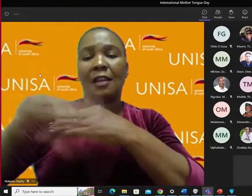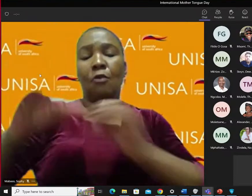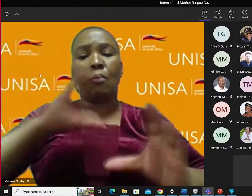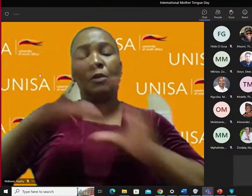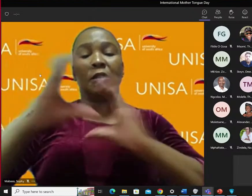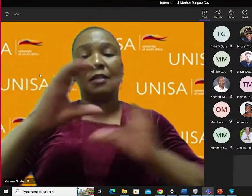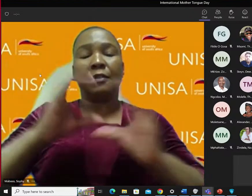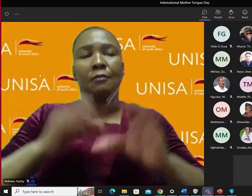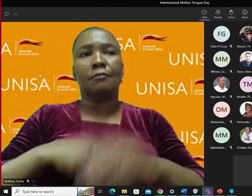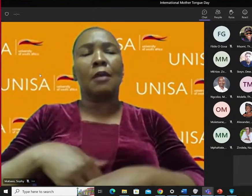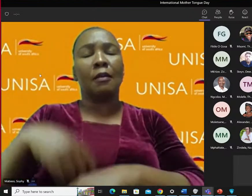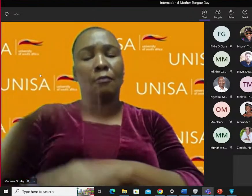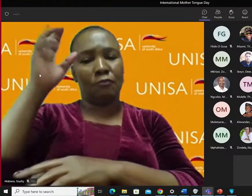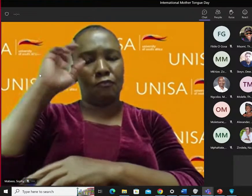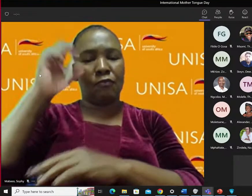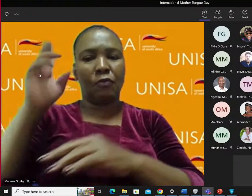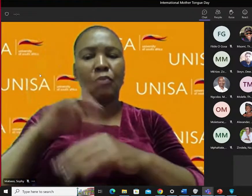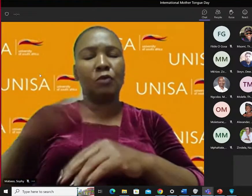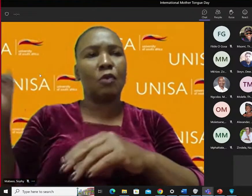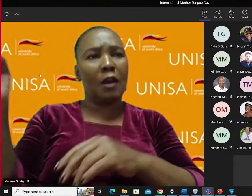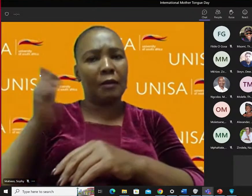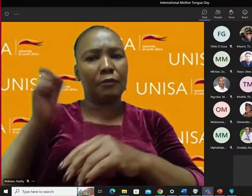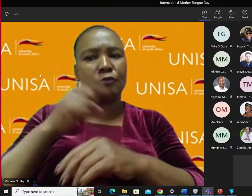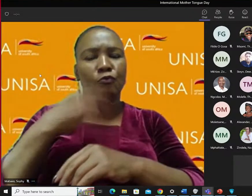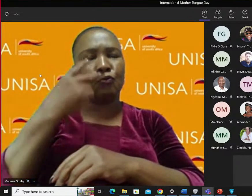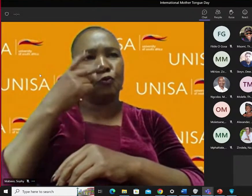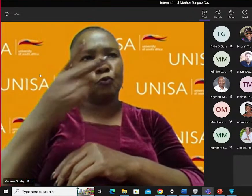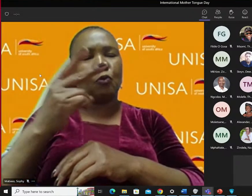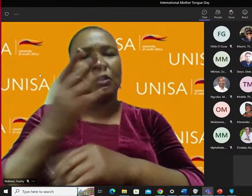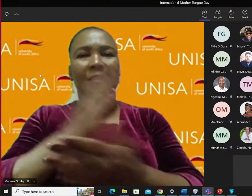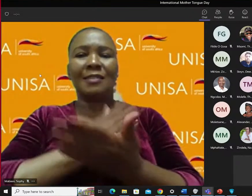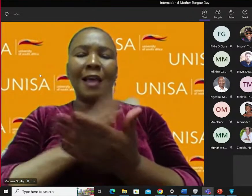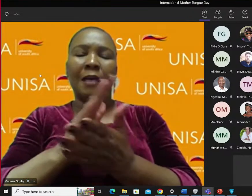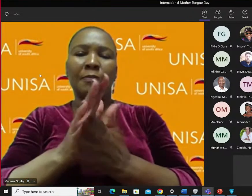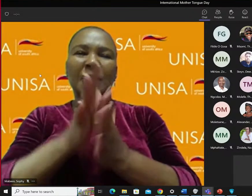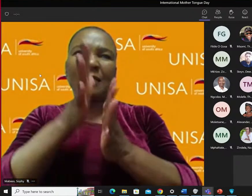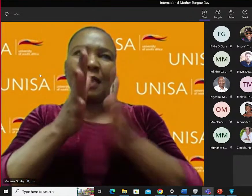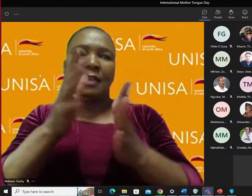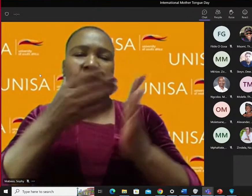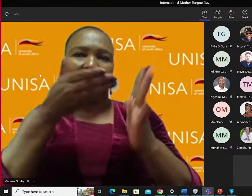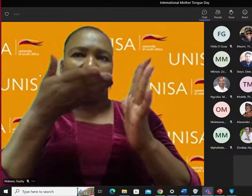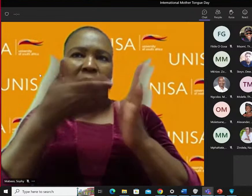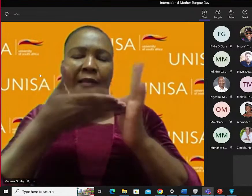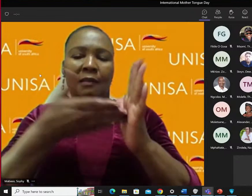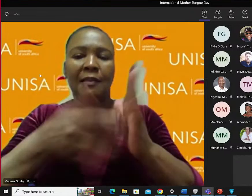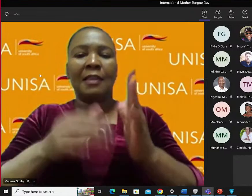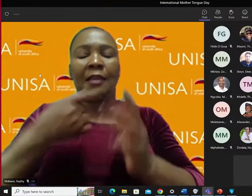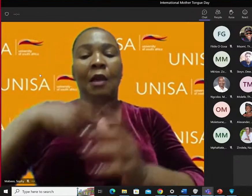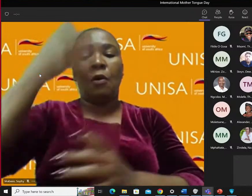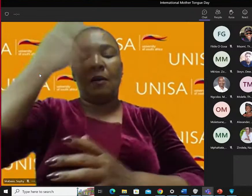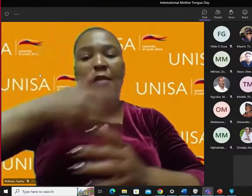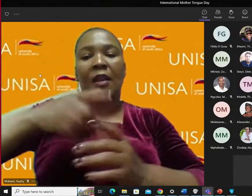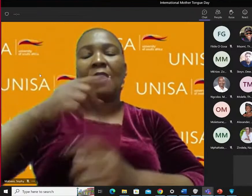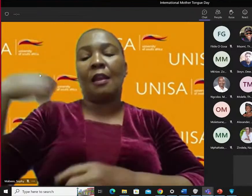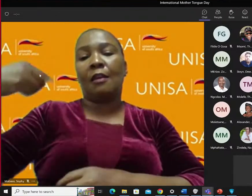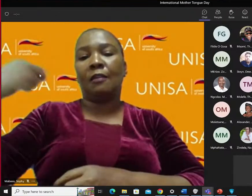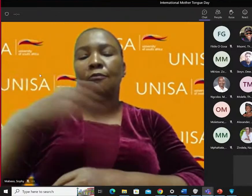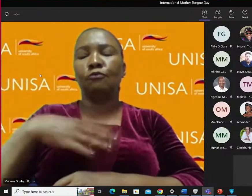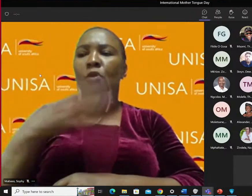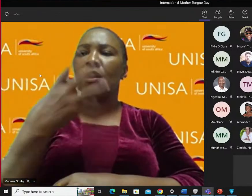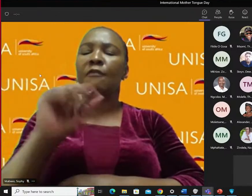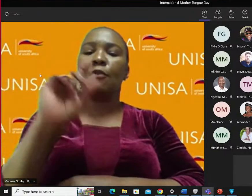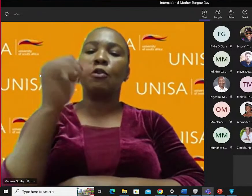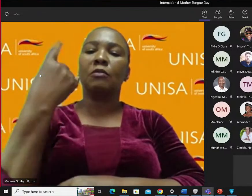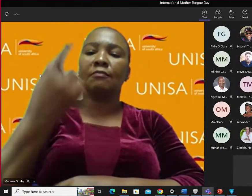in, you saw signage in our indigenous languages. So we don't only have